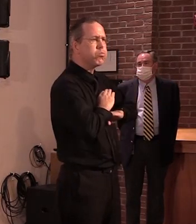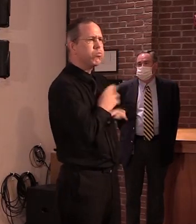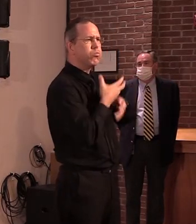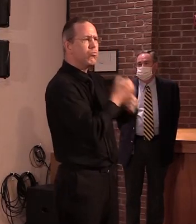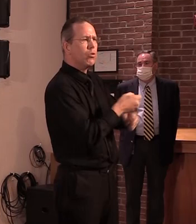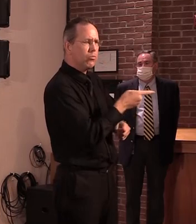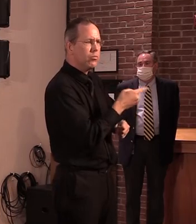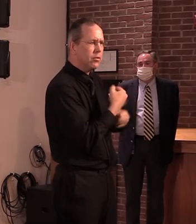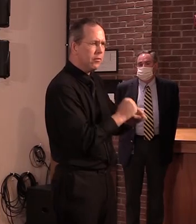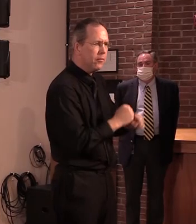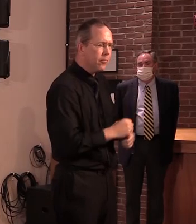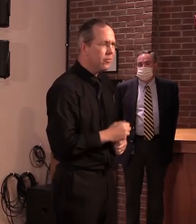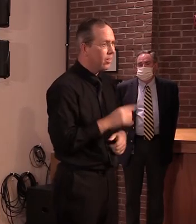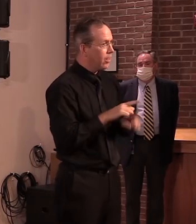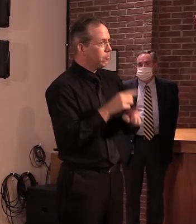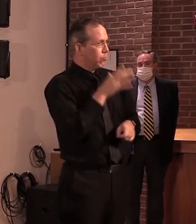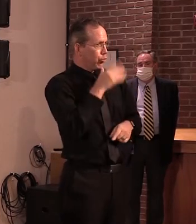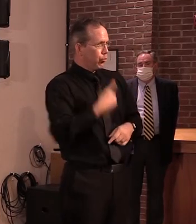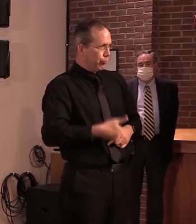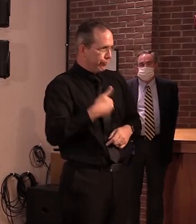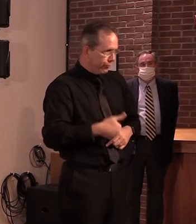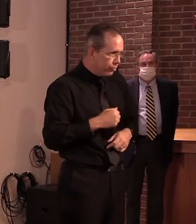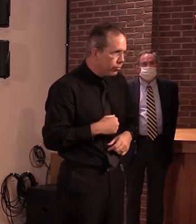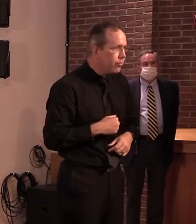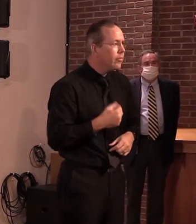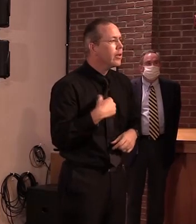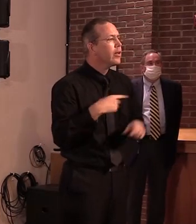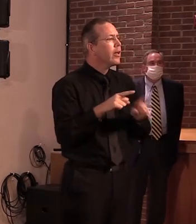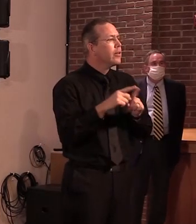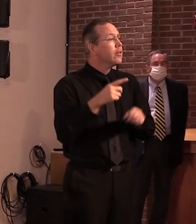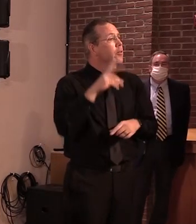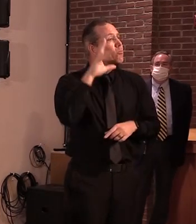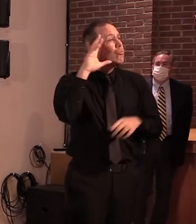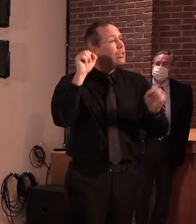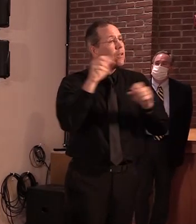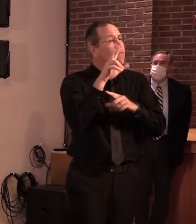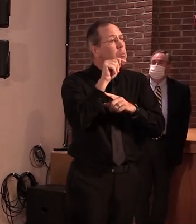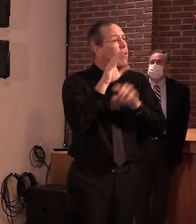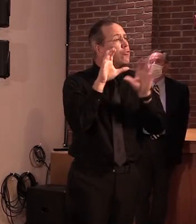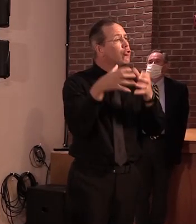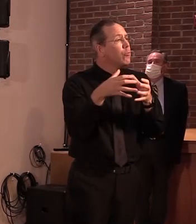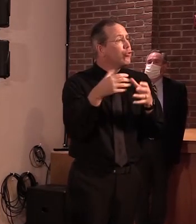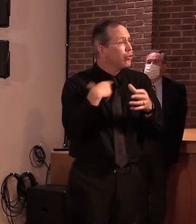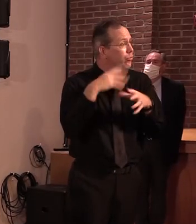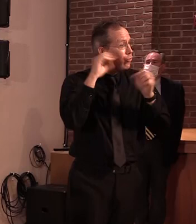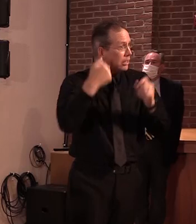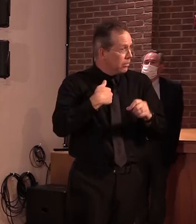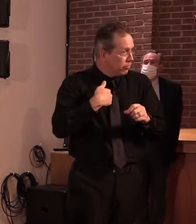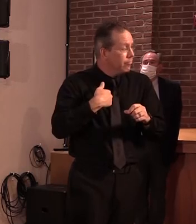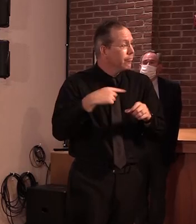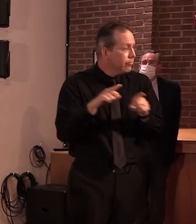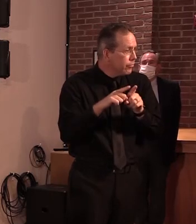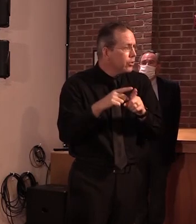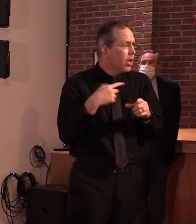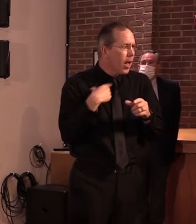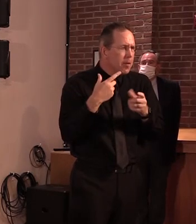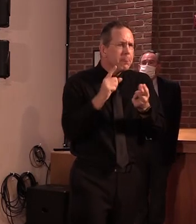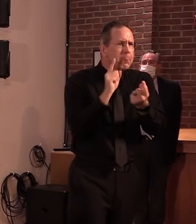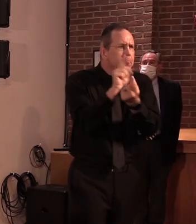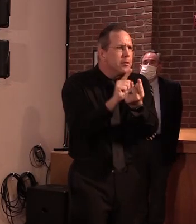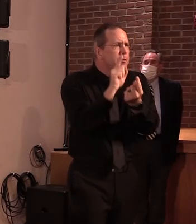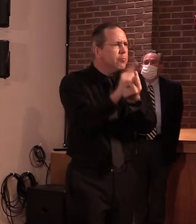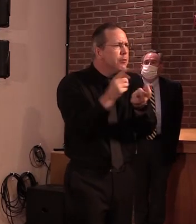Vermont chapter of the AAP, I have frequent meetings with national pediatric leaders and heads of other state chapters, and